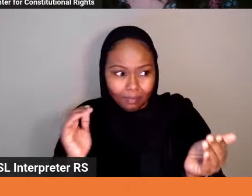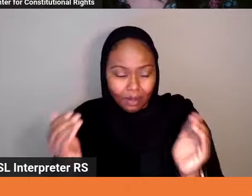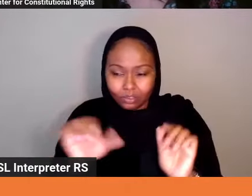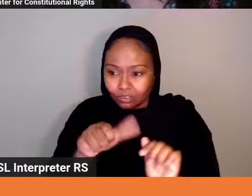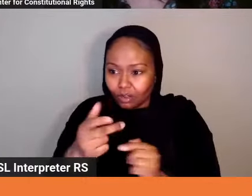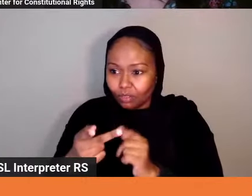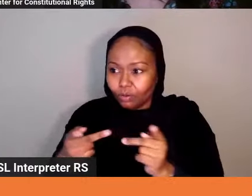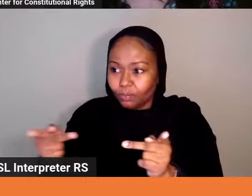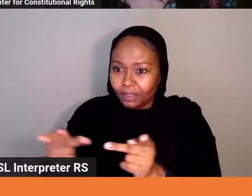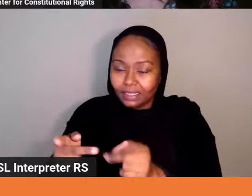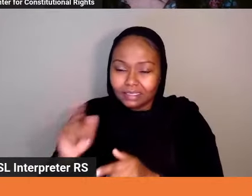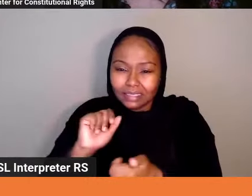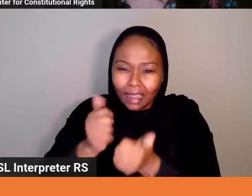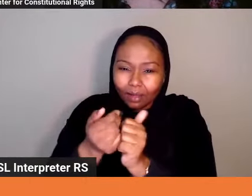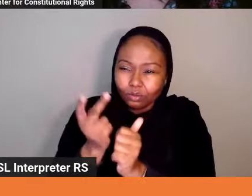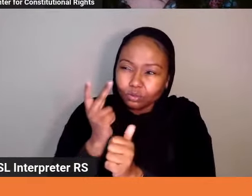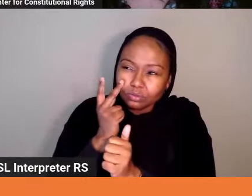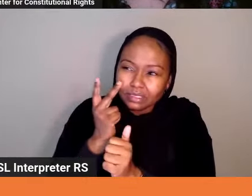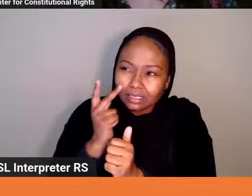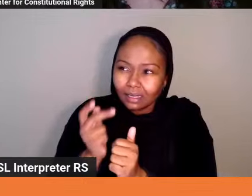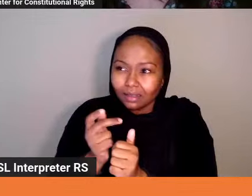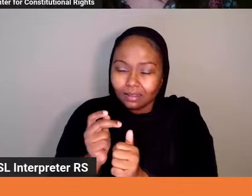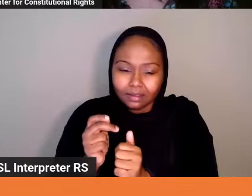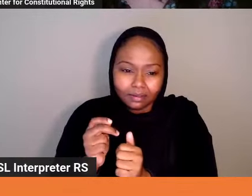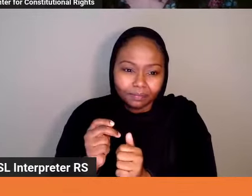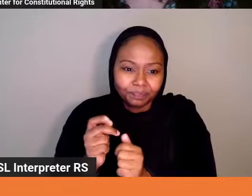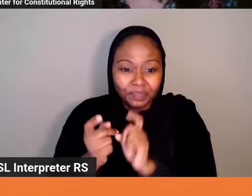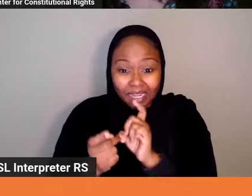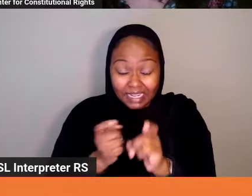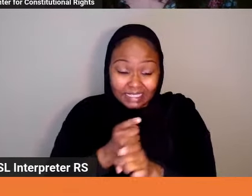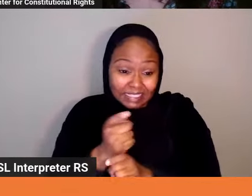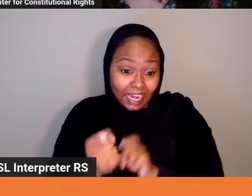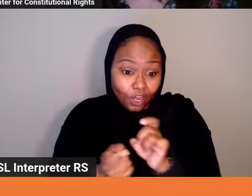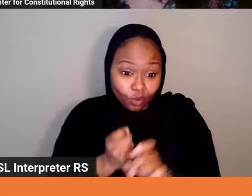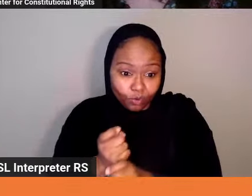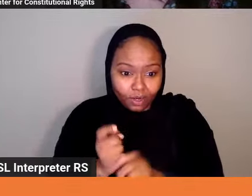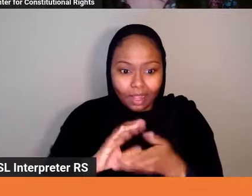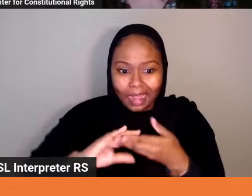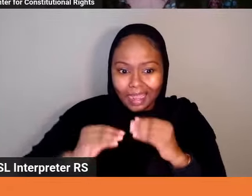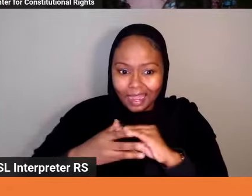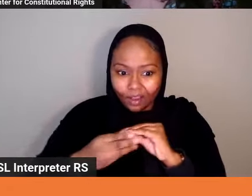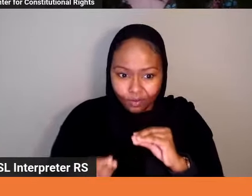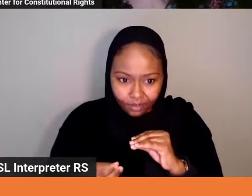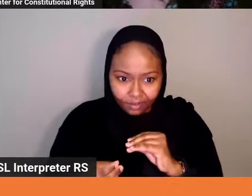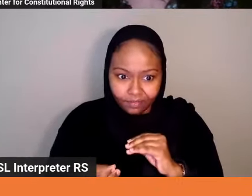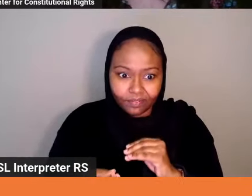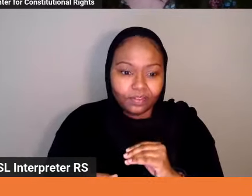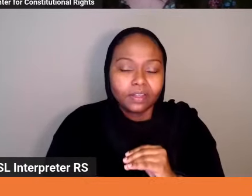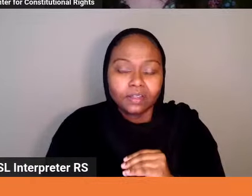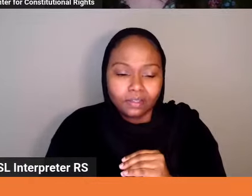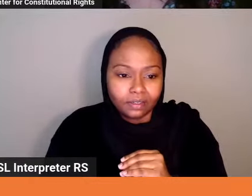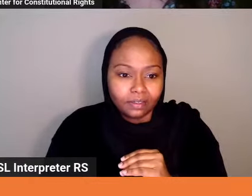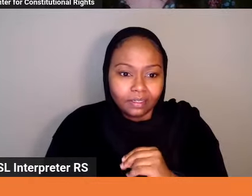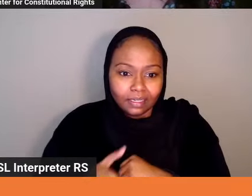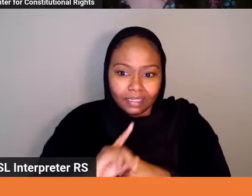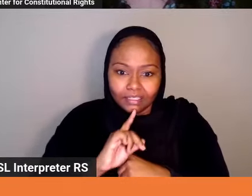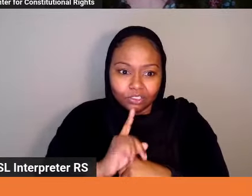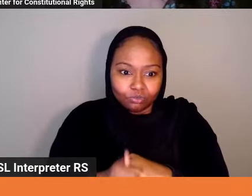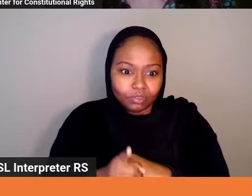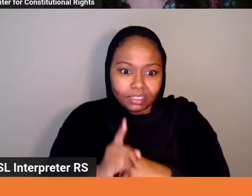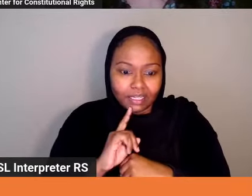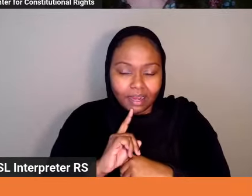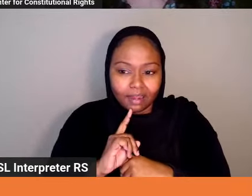how do you see that the terror narrative has excluded Guantanamo, for example, from